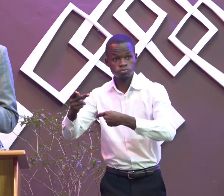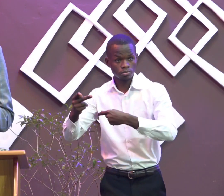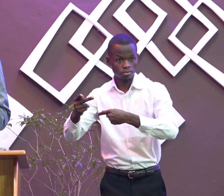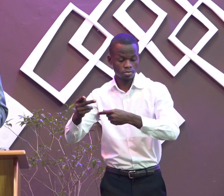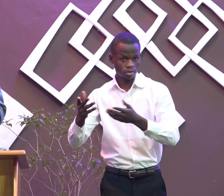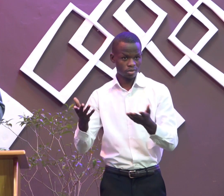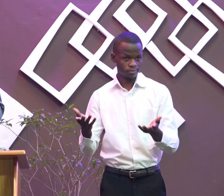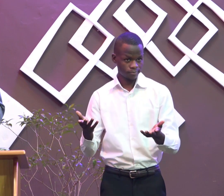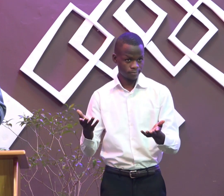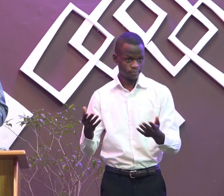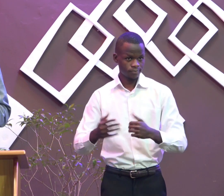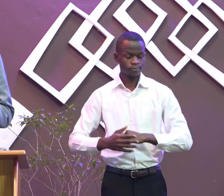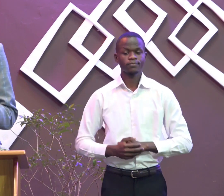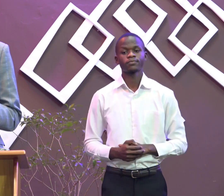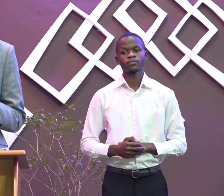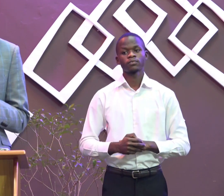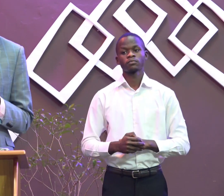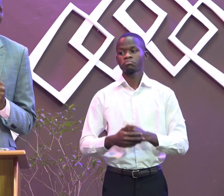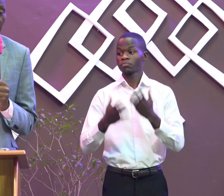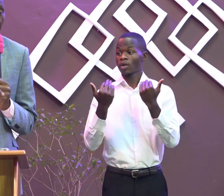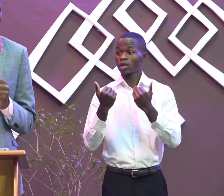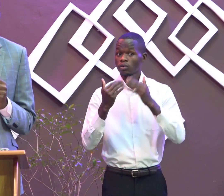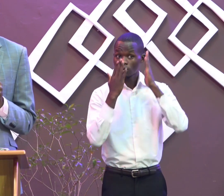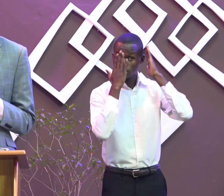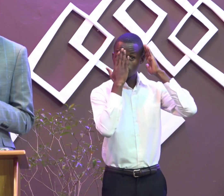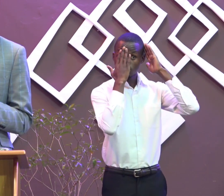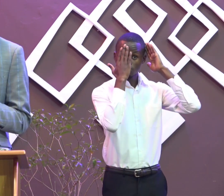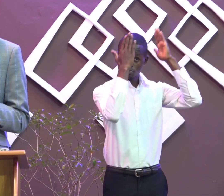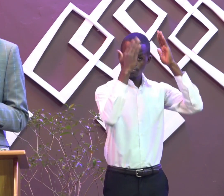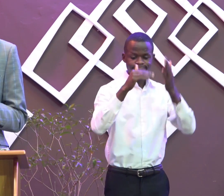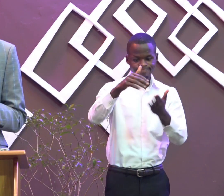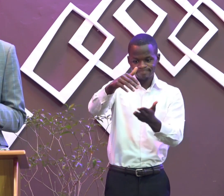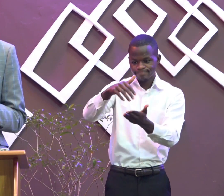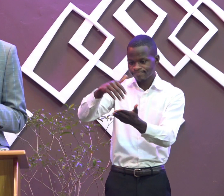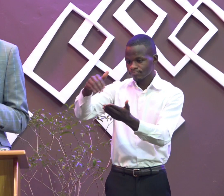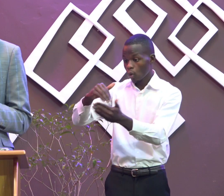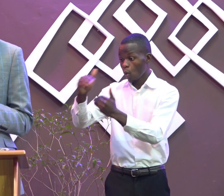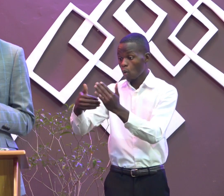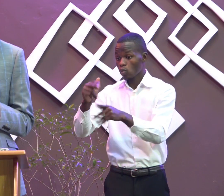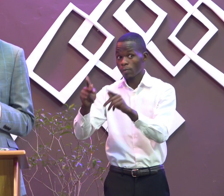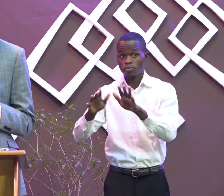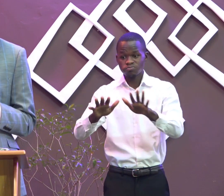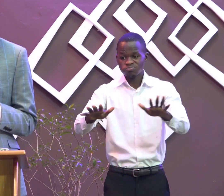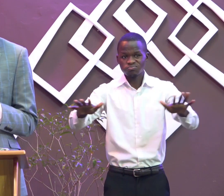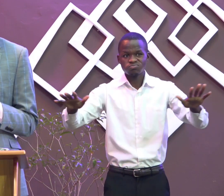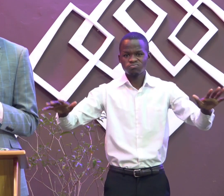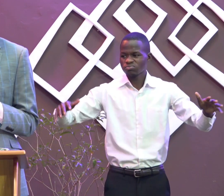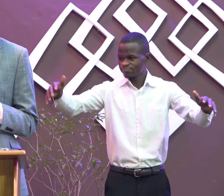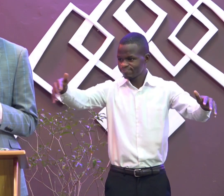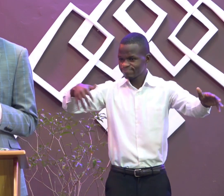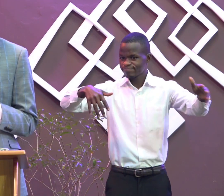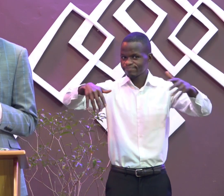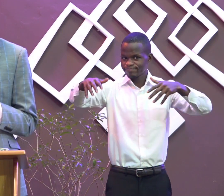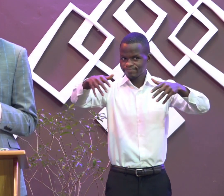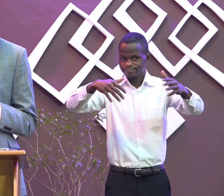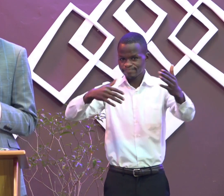sold off. Bishop n'akuŋŋaanya abantu abaali basaasaanye. And then Bishop gathered the